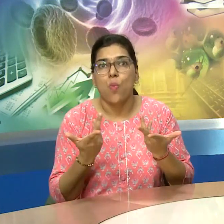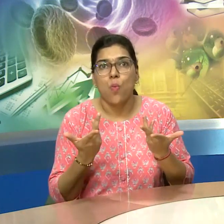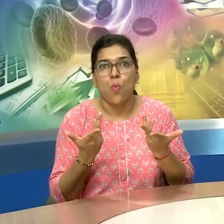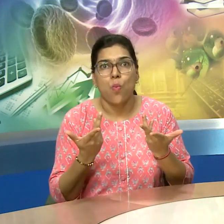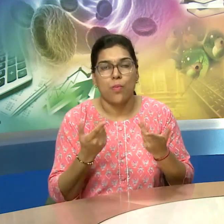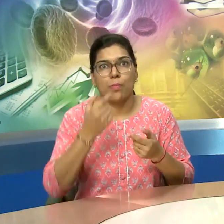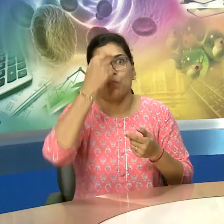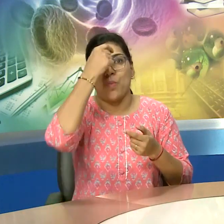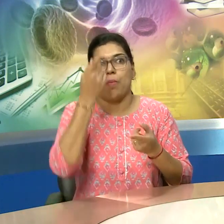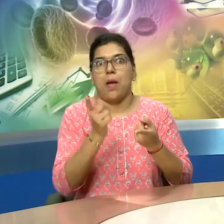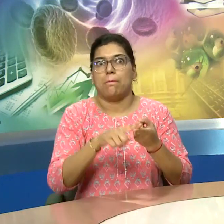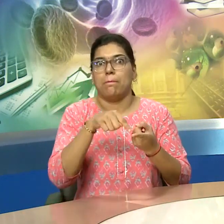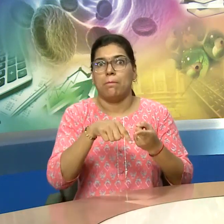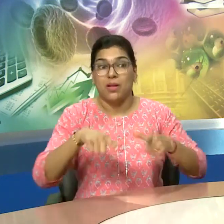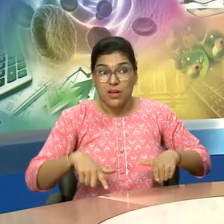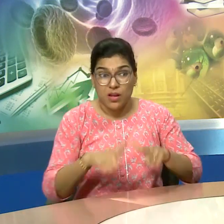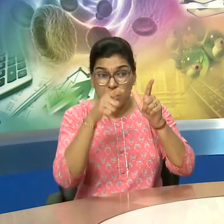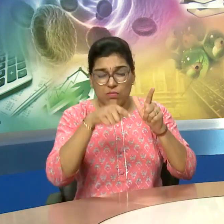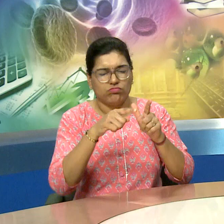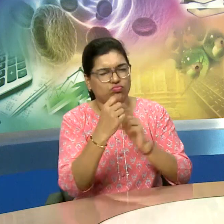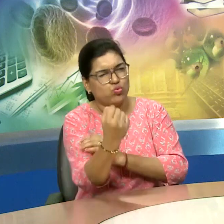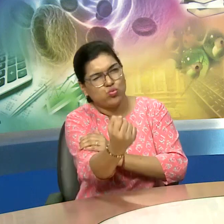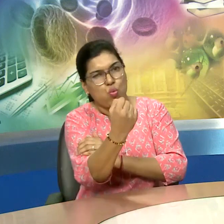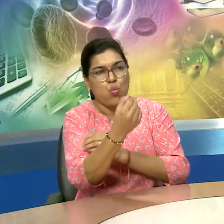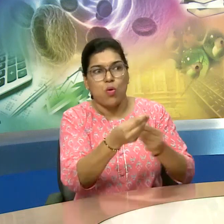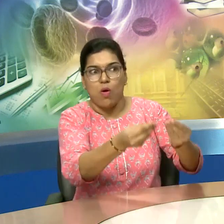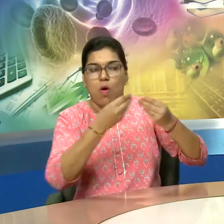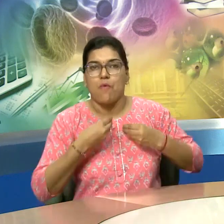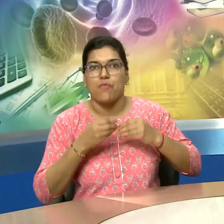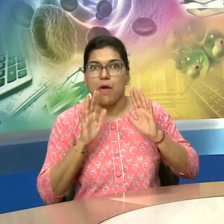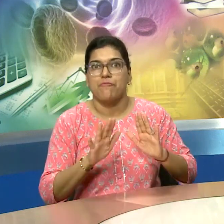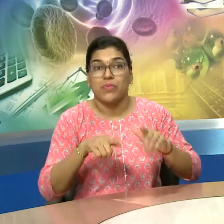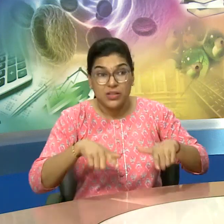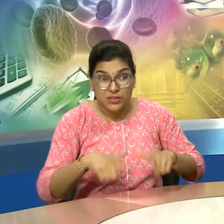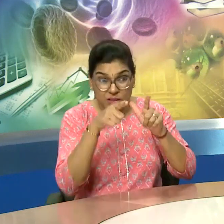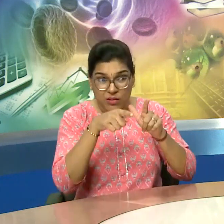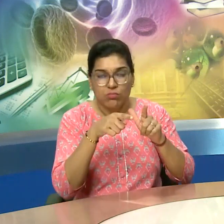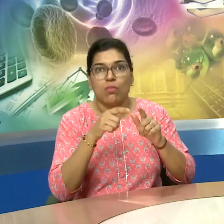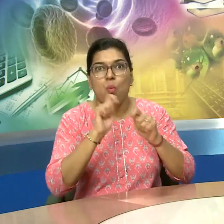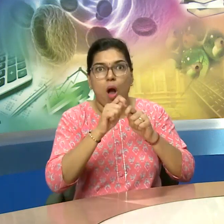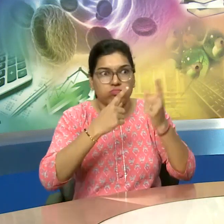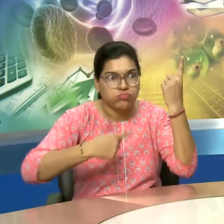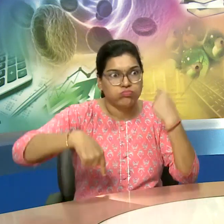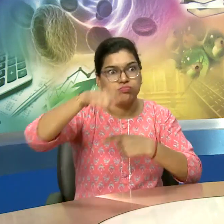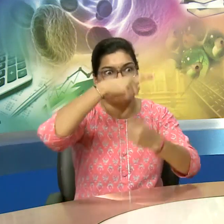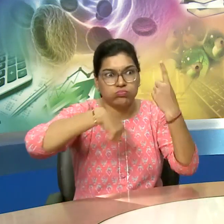carbon dioxide will get accumulated in the atmosphere and it will cause